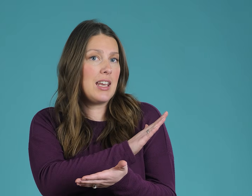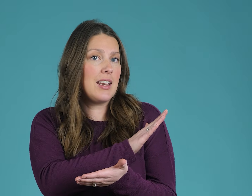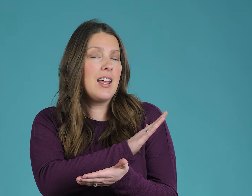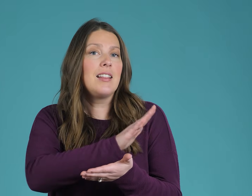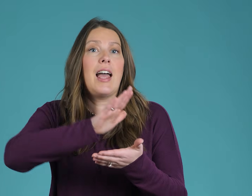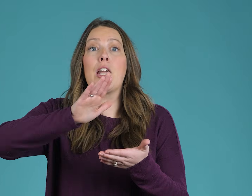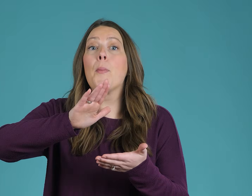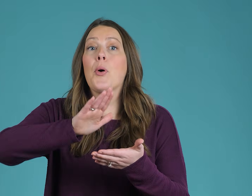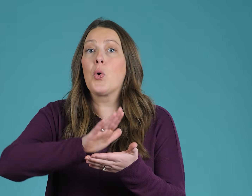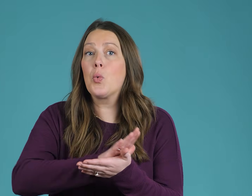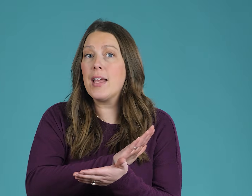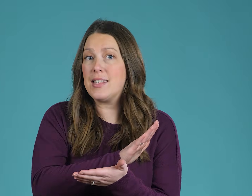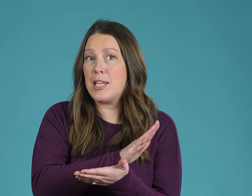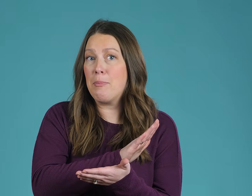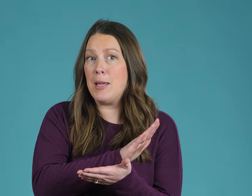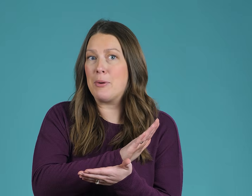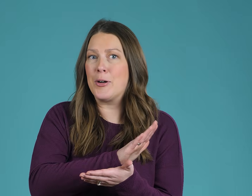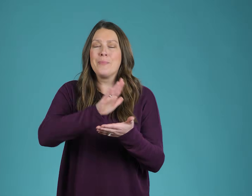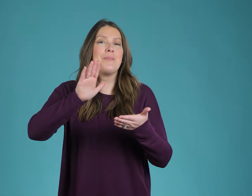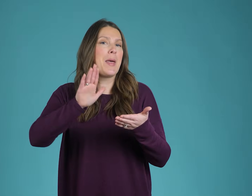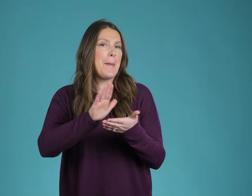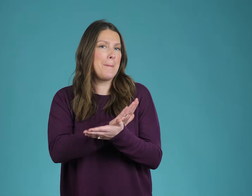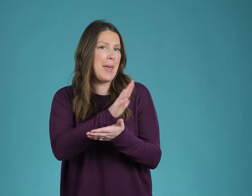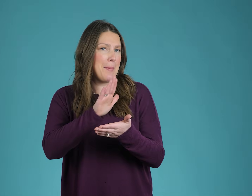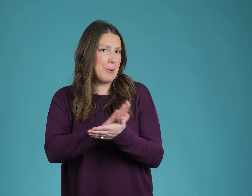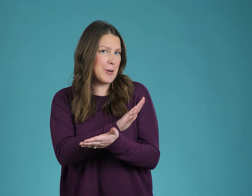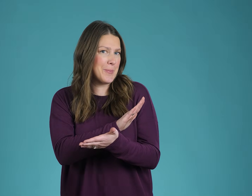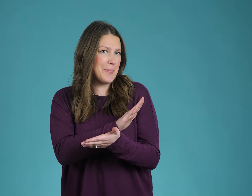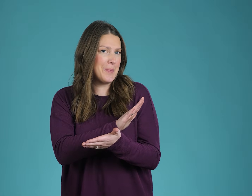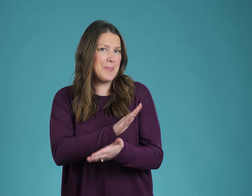in, like pressing paper. Paper.